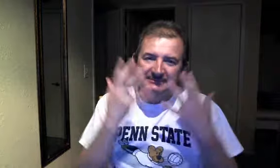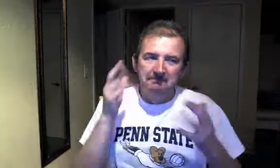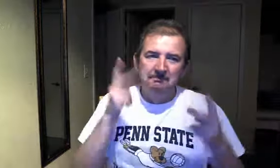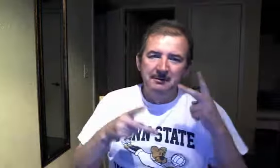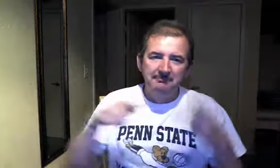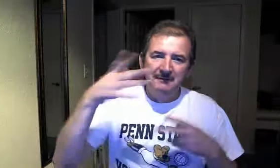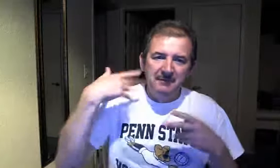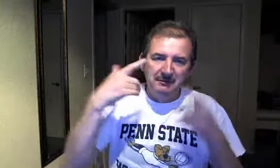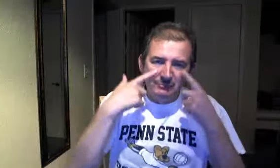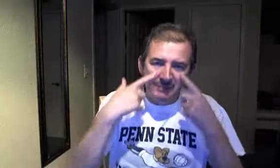pop. Here it is. True.